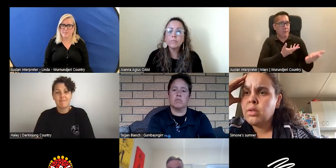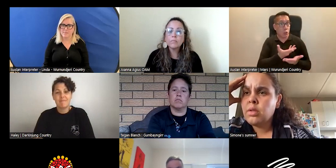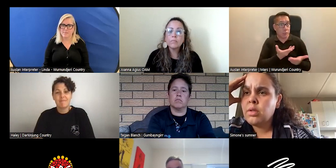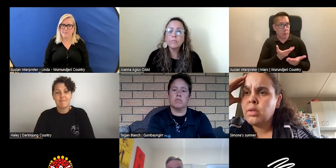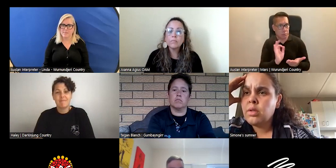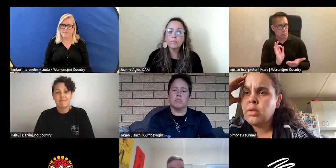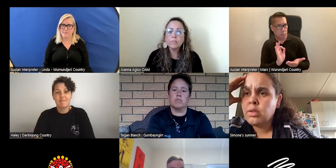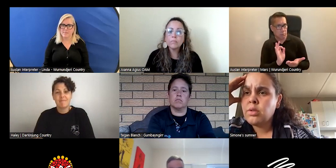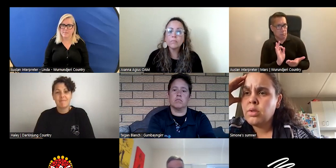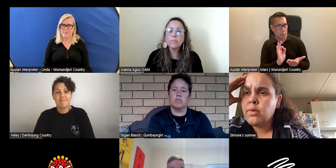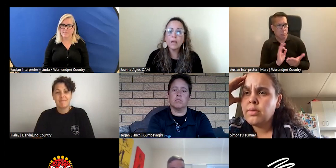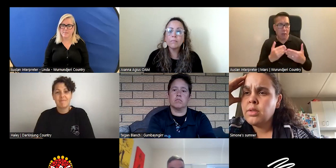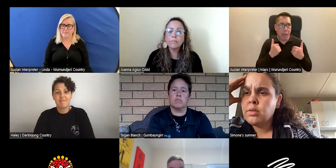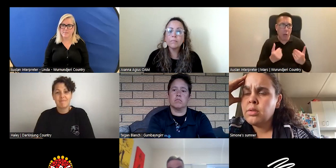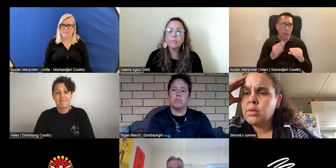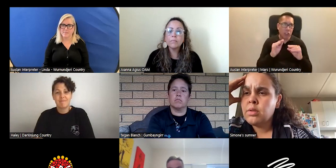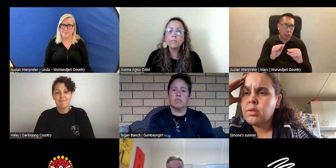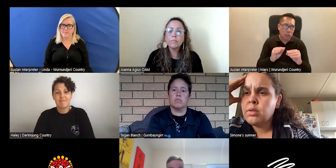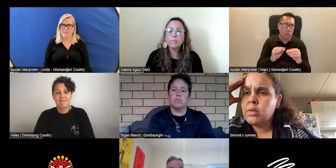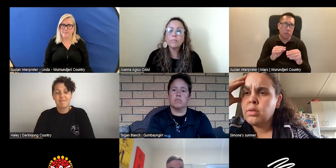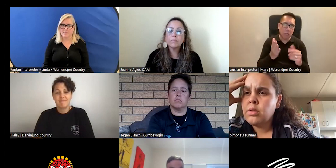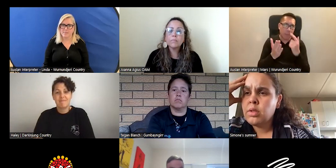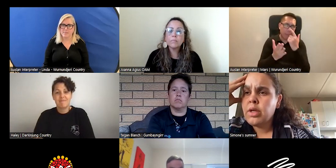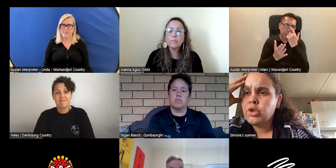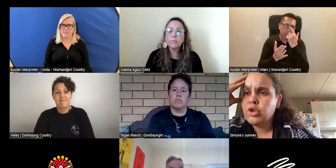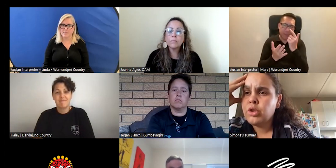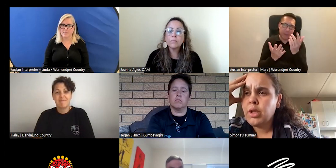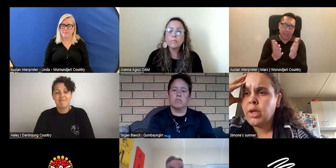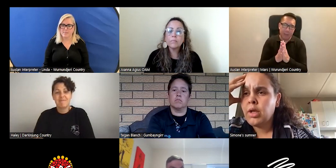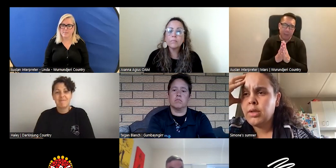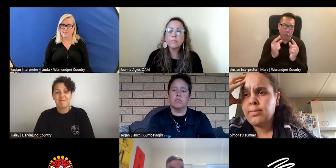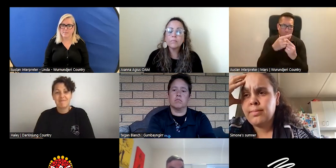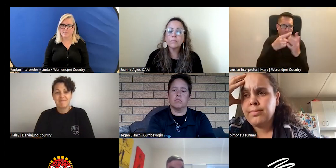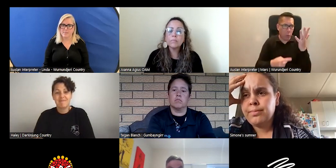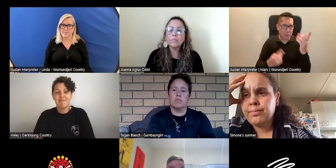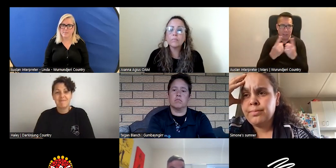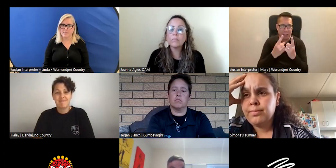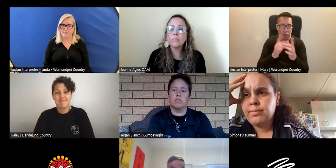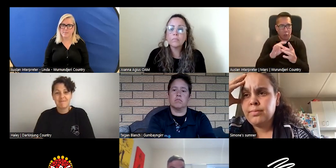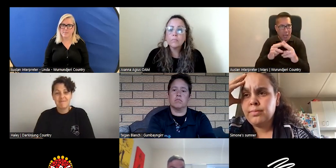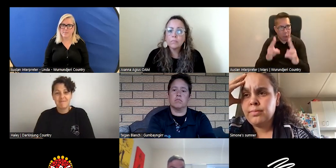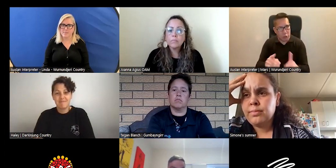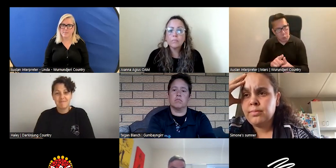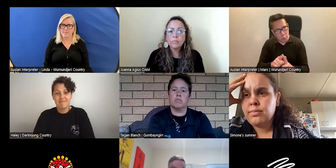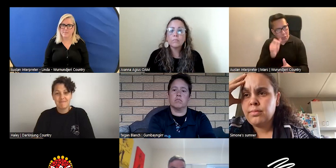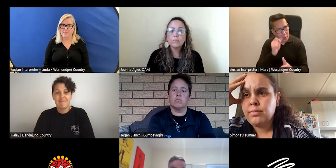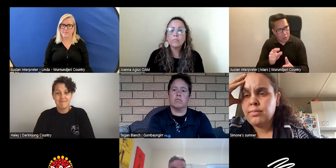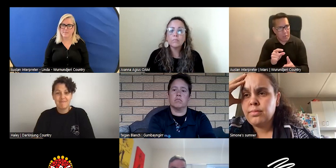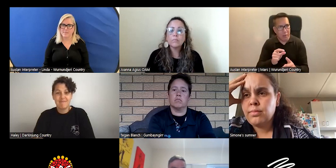with health, education, and all those outcomes with housing and all that sort of stuff. It's also